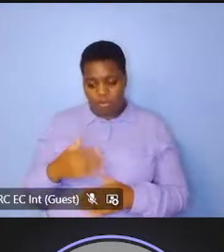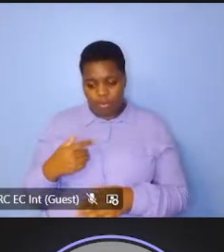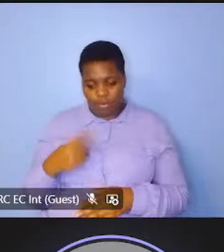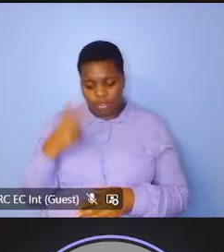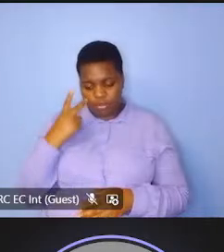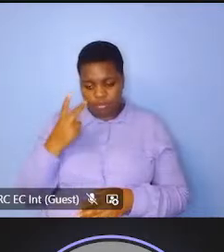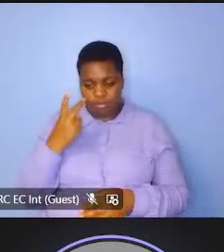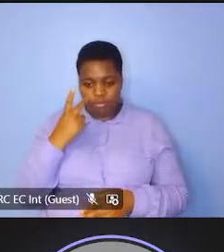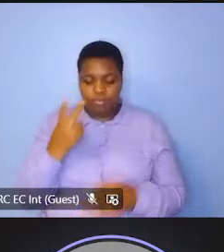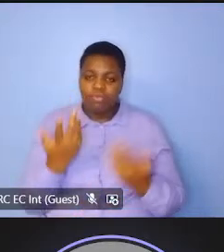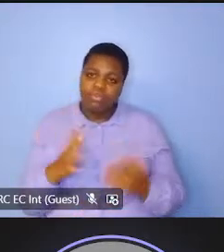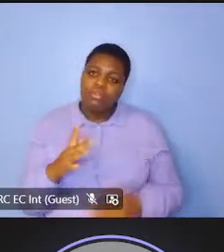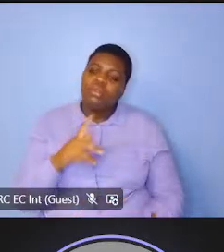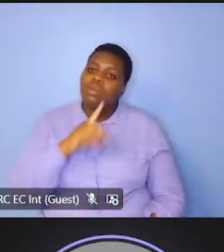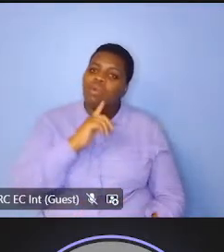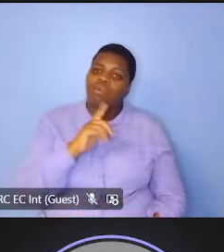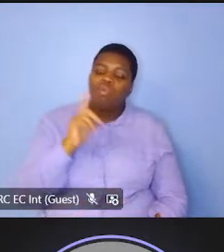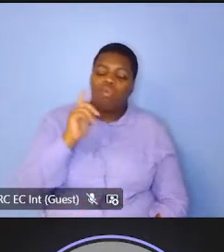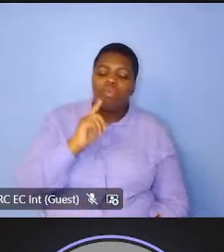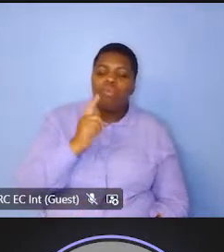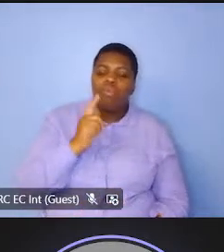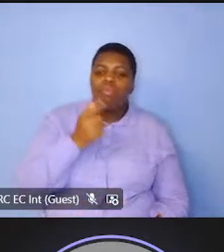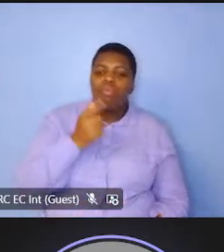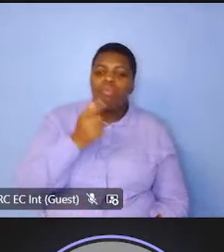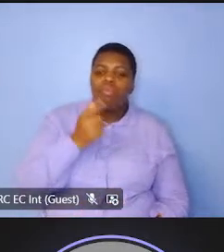often LGBTI learners,